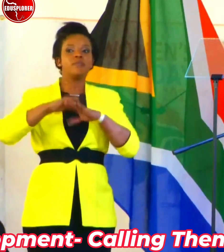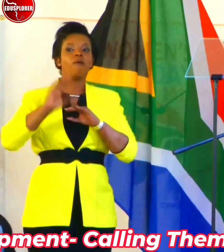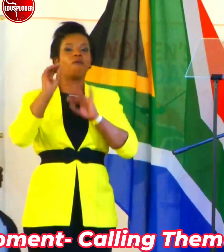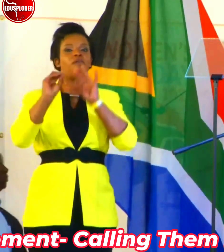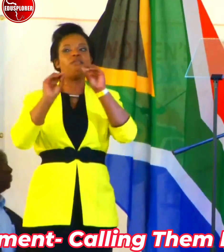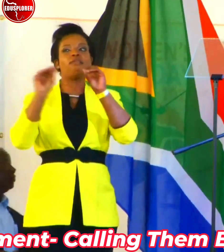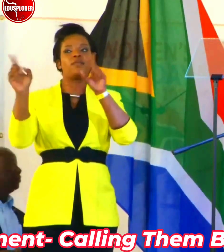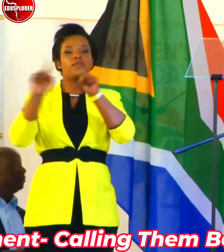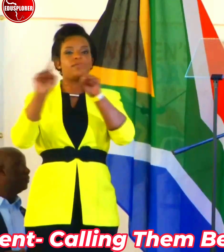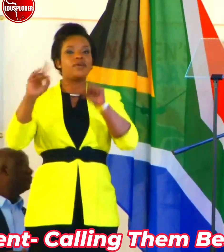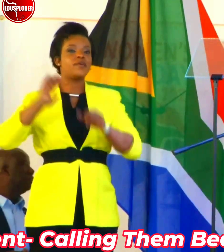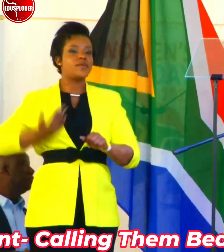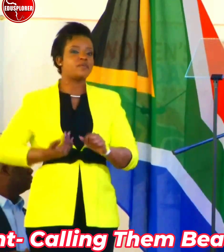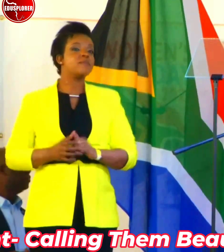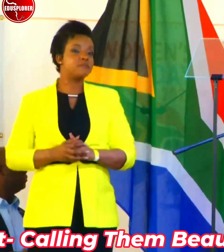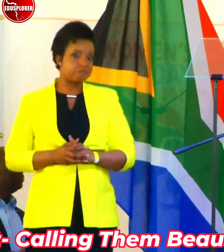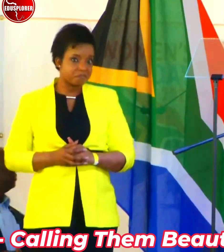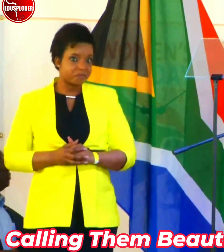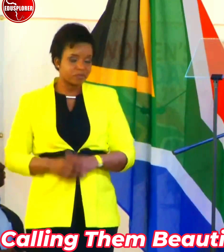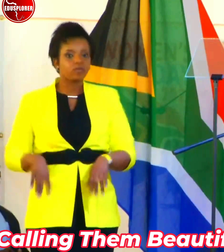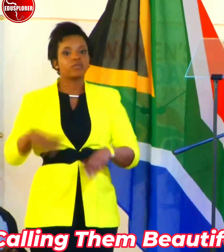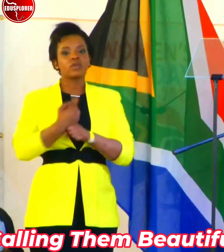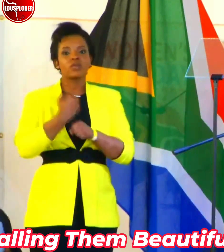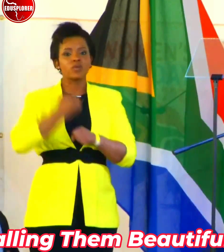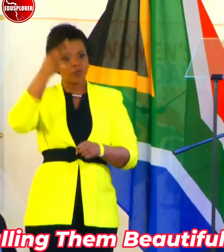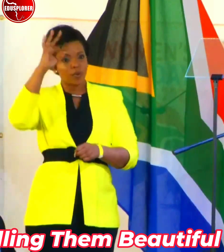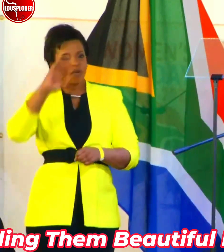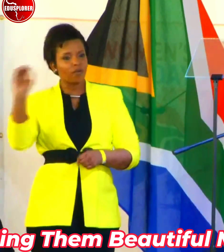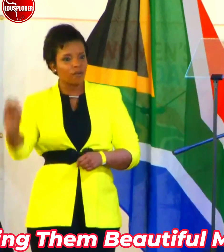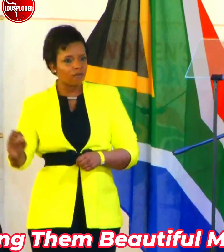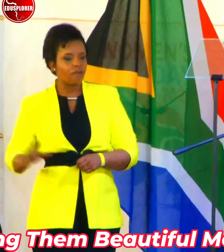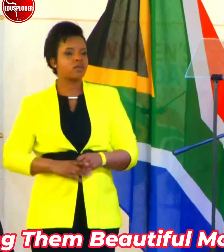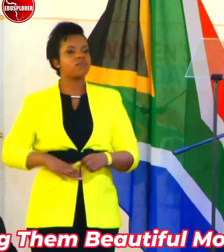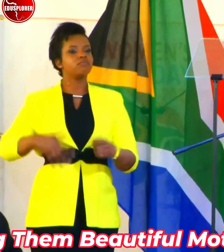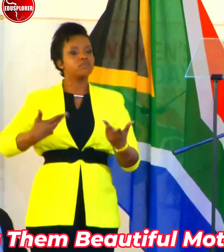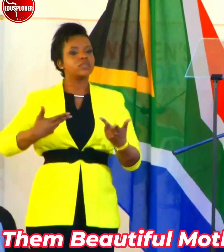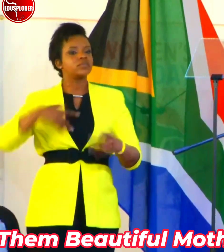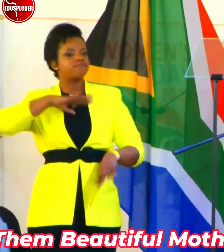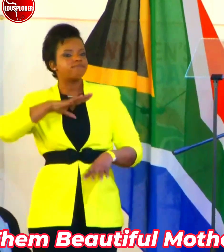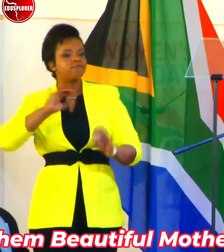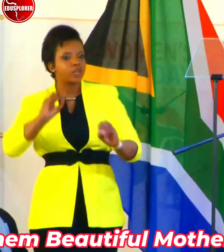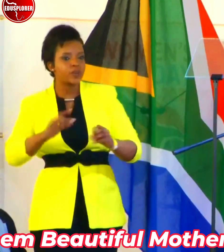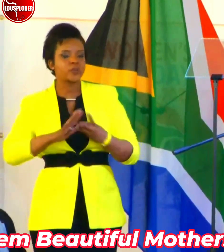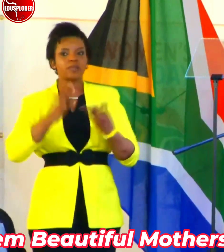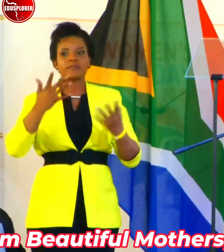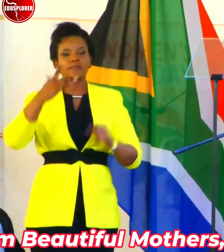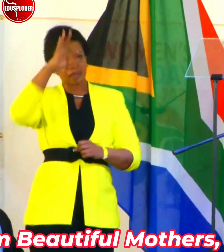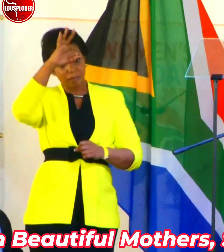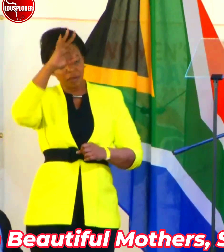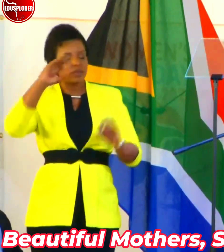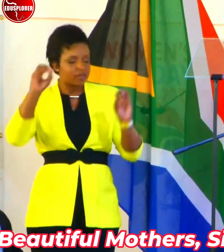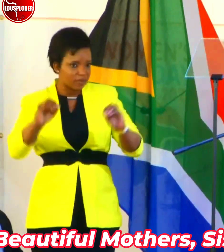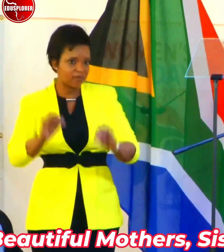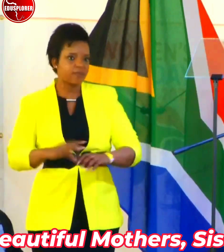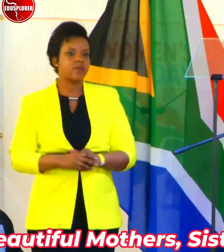surging forward. In public service, in the armed forces, as well as in the police, and in many